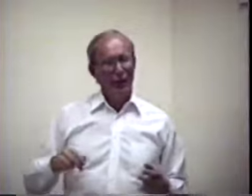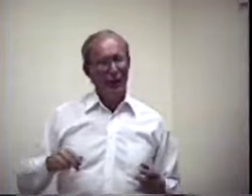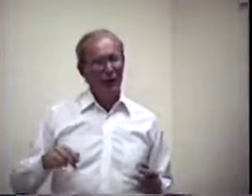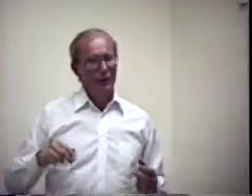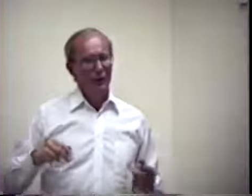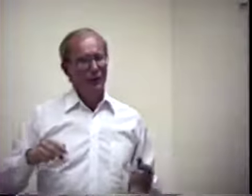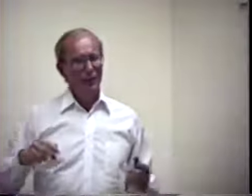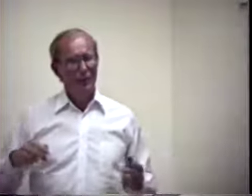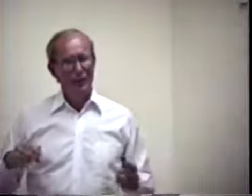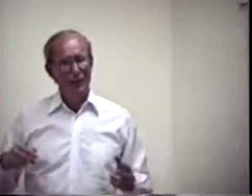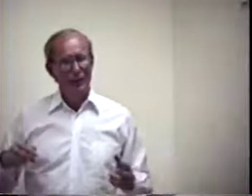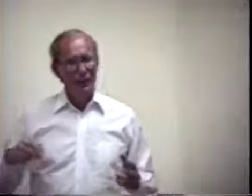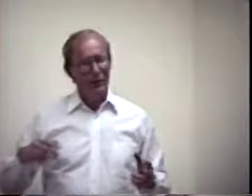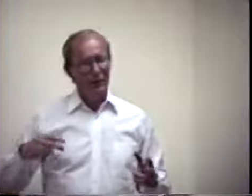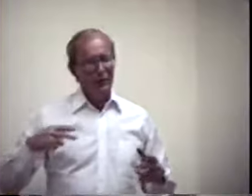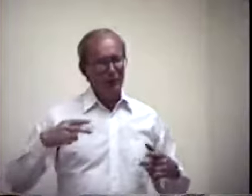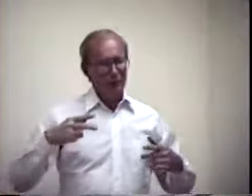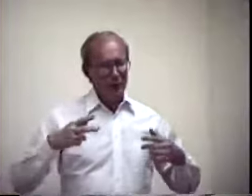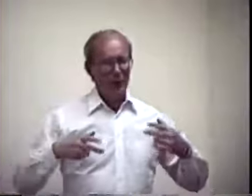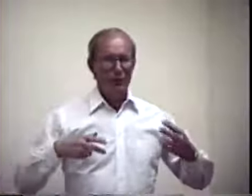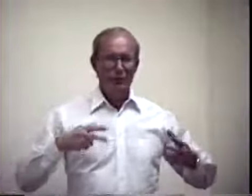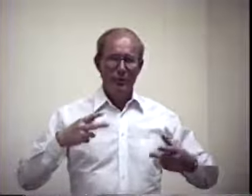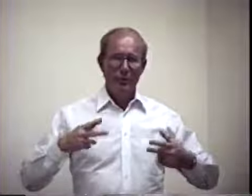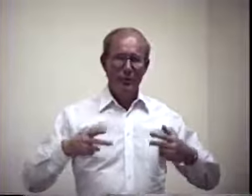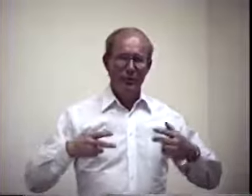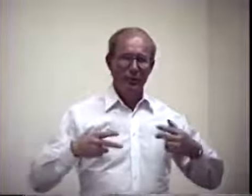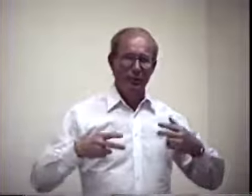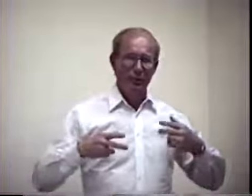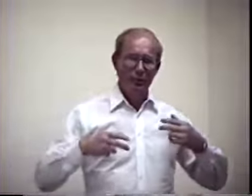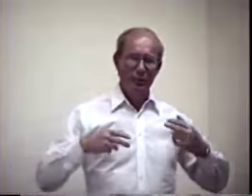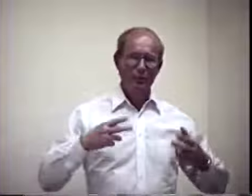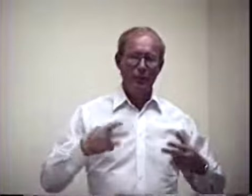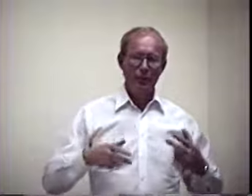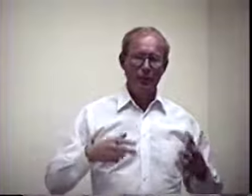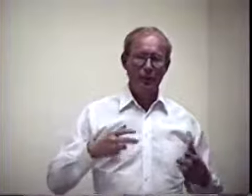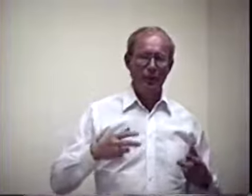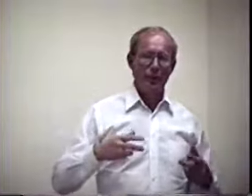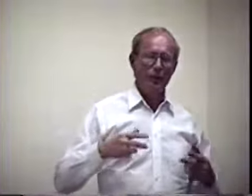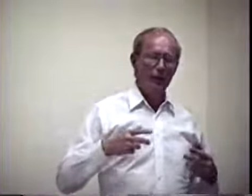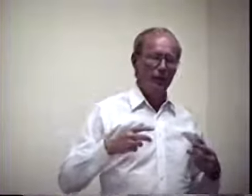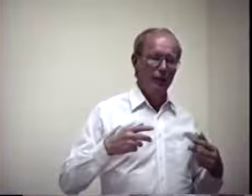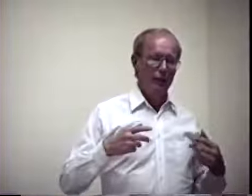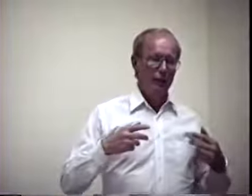And this creates your mind, gets your mind to create different